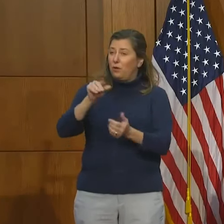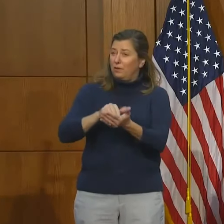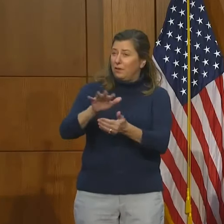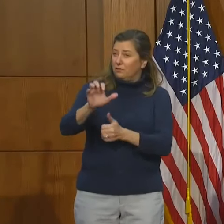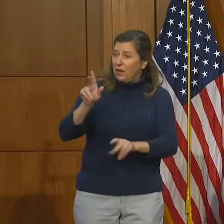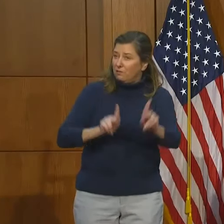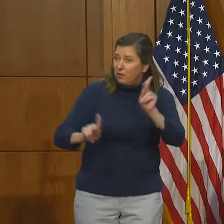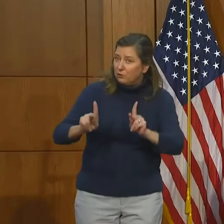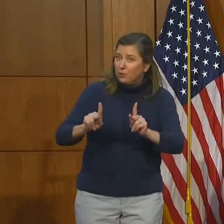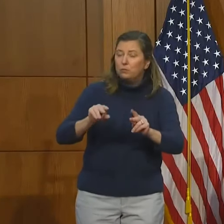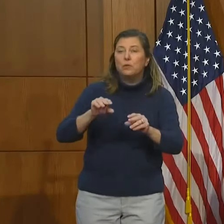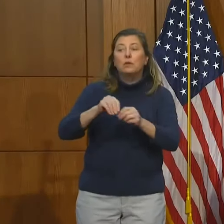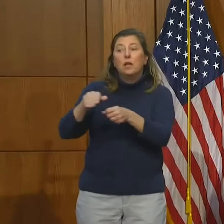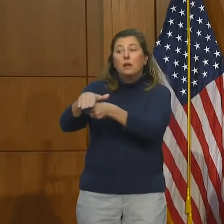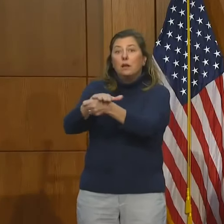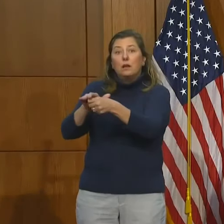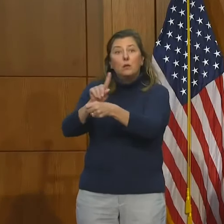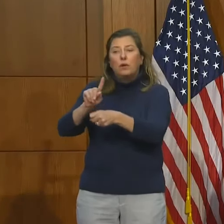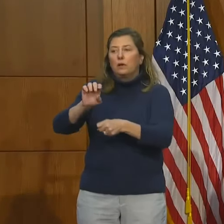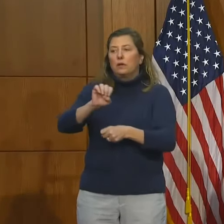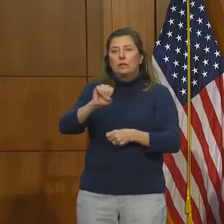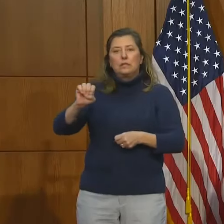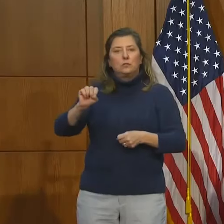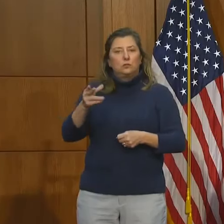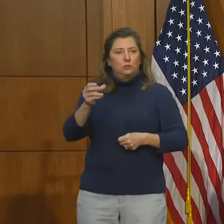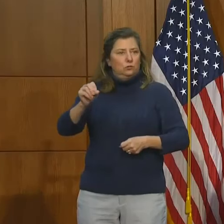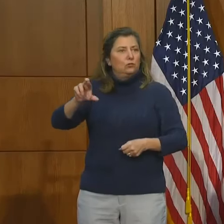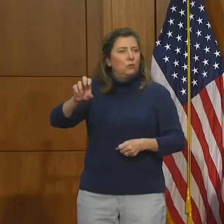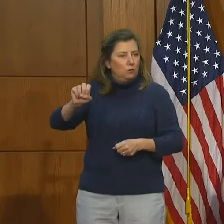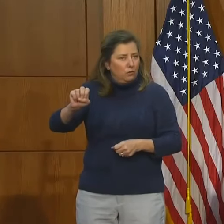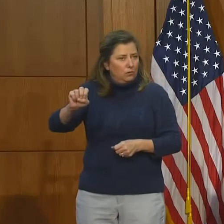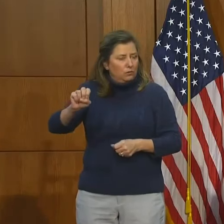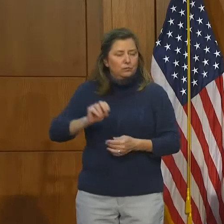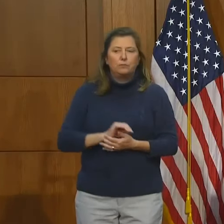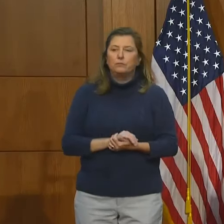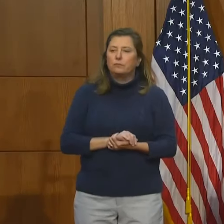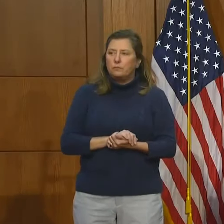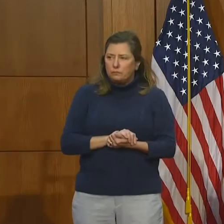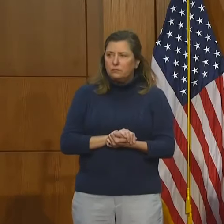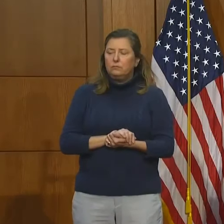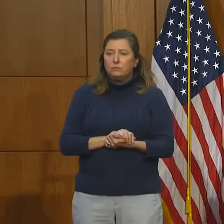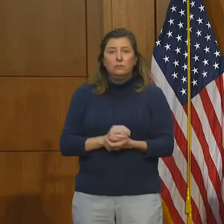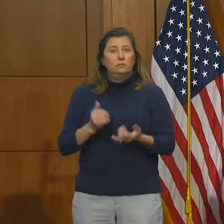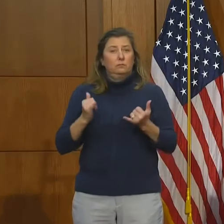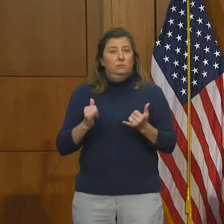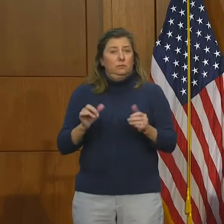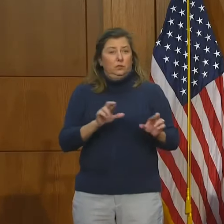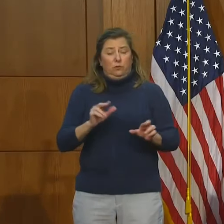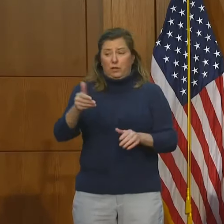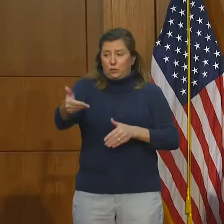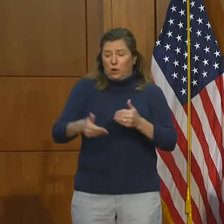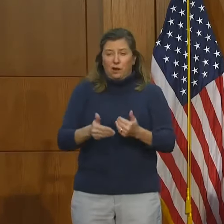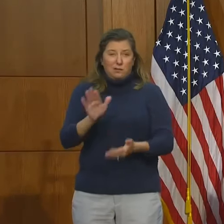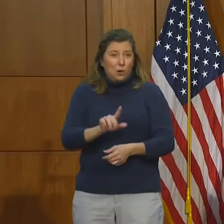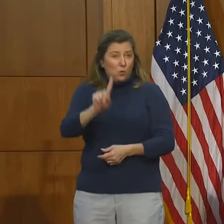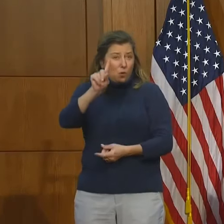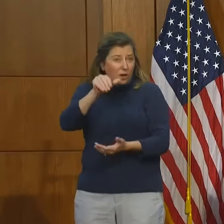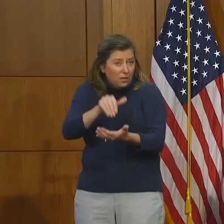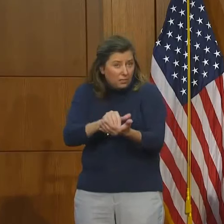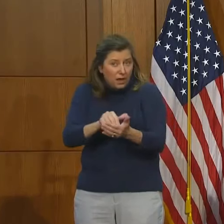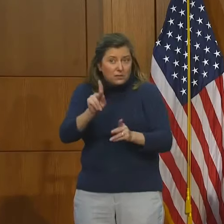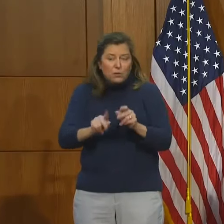1,500 people in the community on Virginia's Eastern Shore. We are preparing to hire roughly